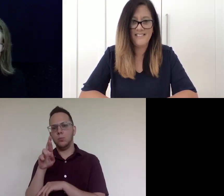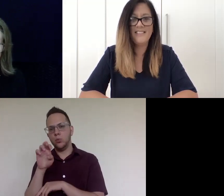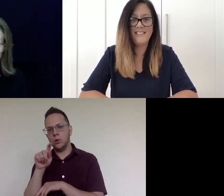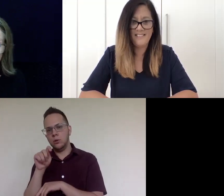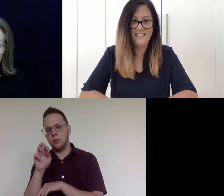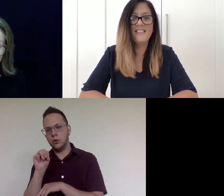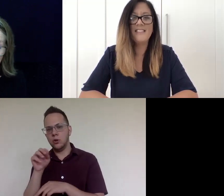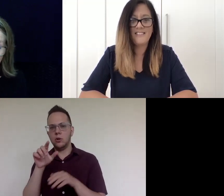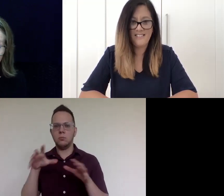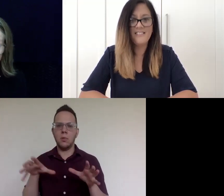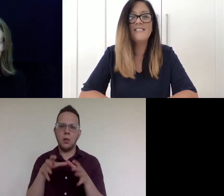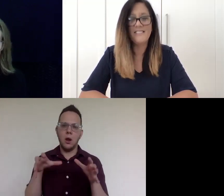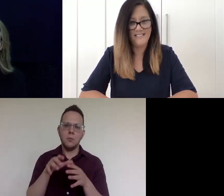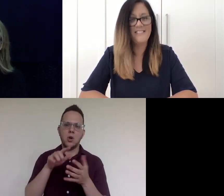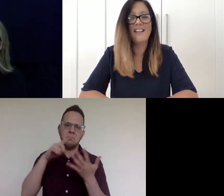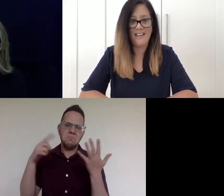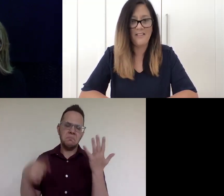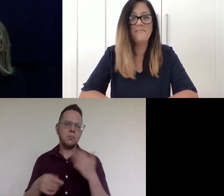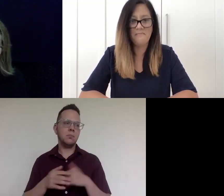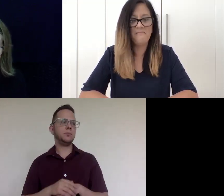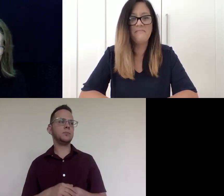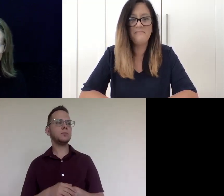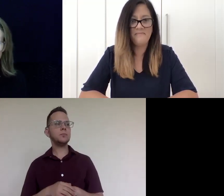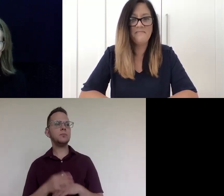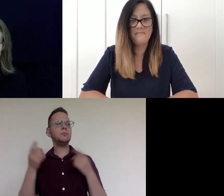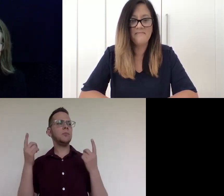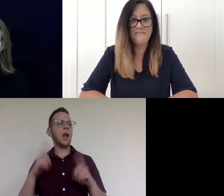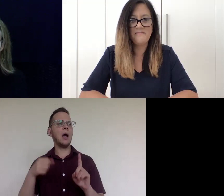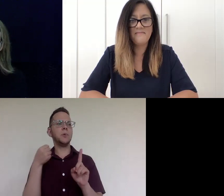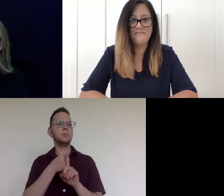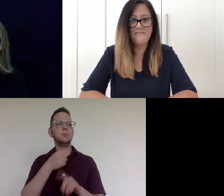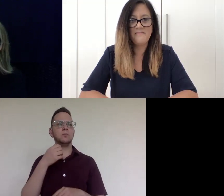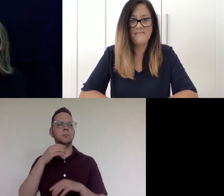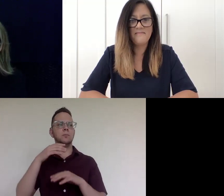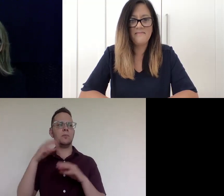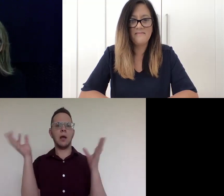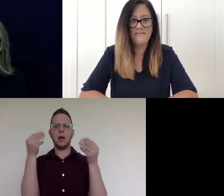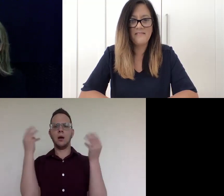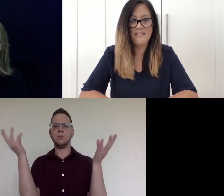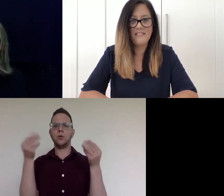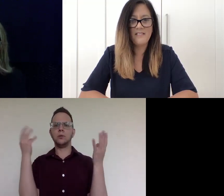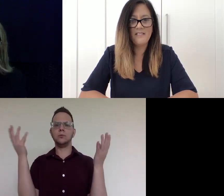born and preterm labor and other possible issues and complications.